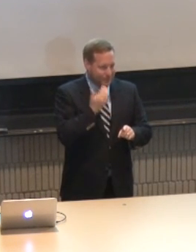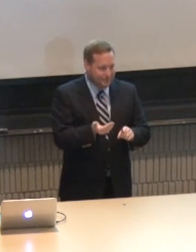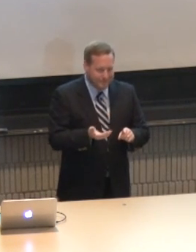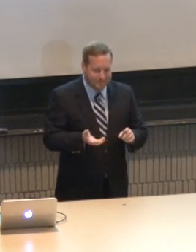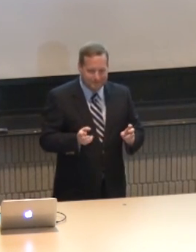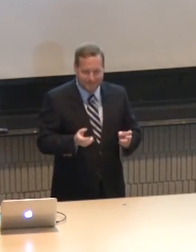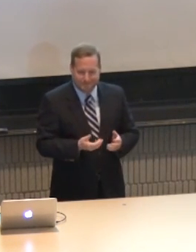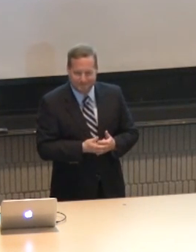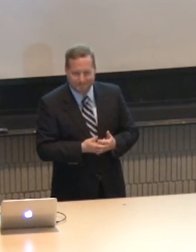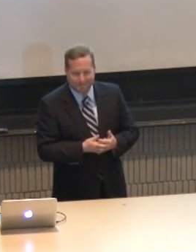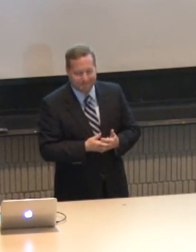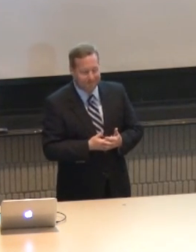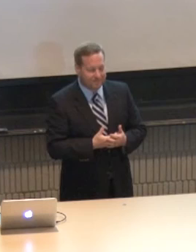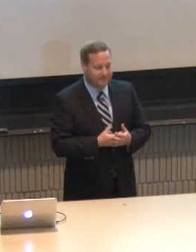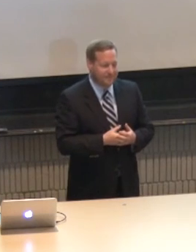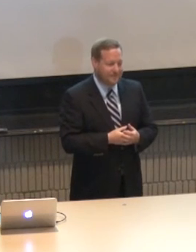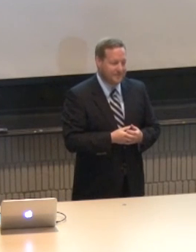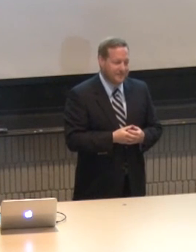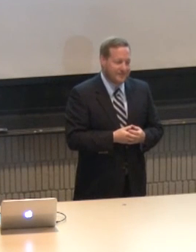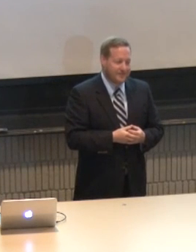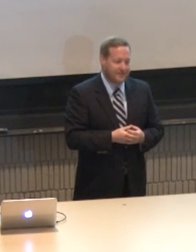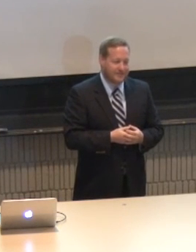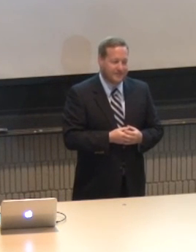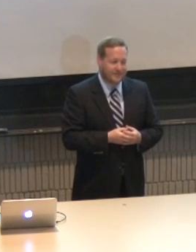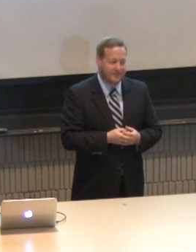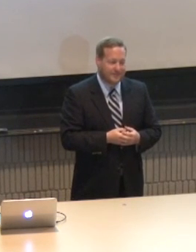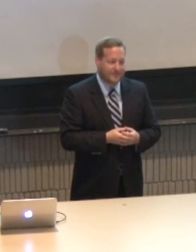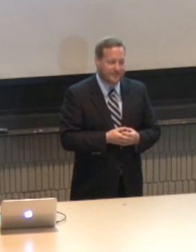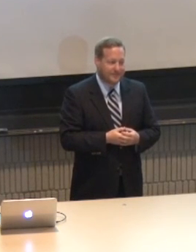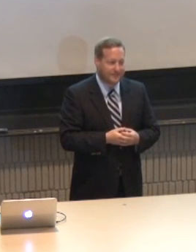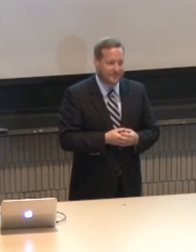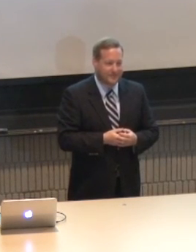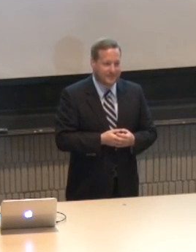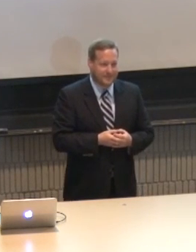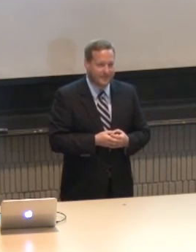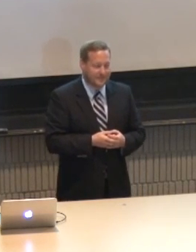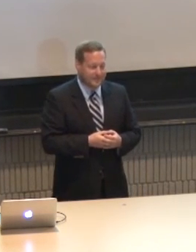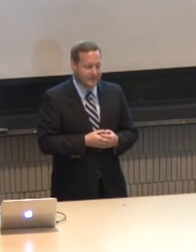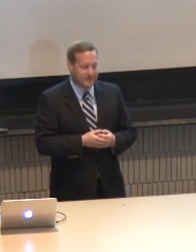the language, but also create relationships within the community that lead